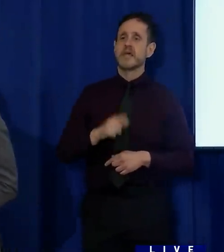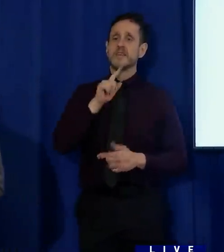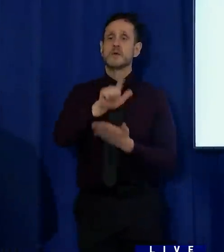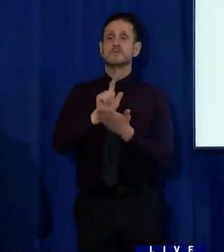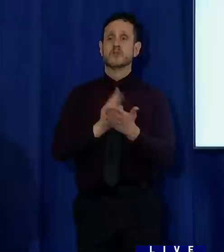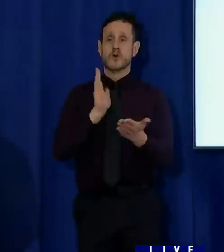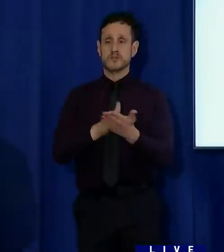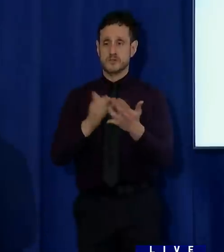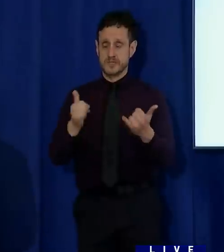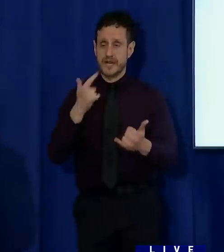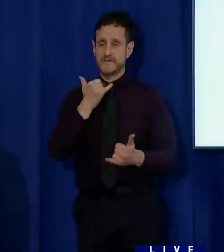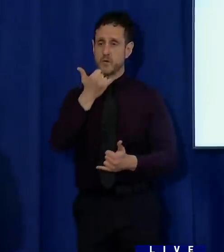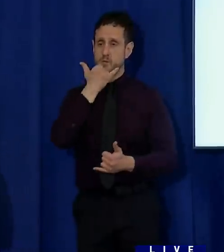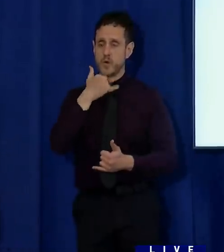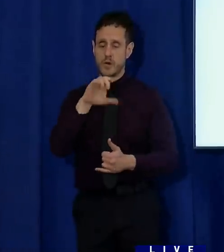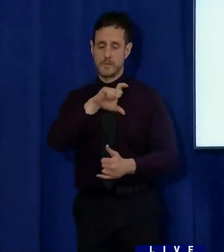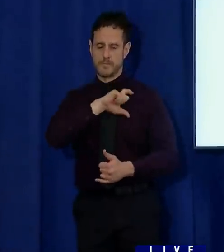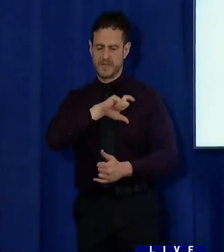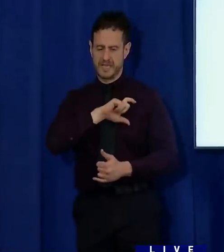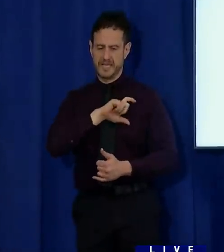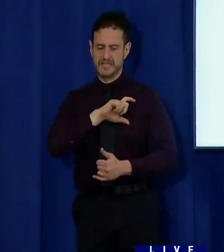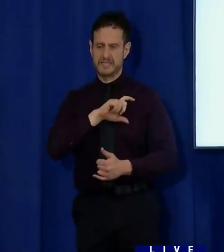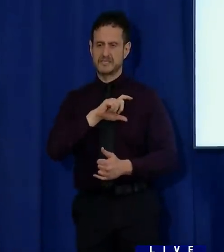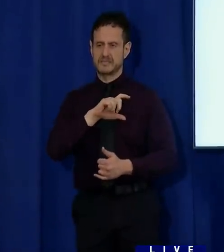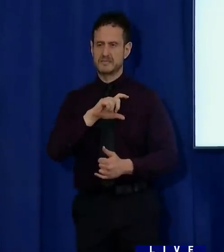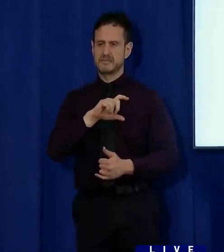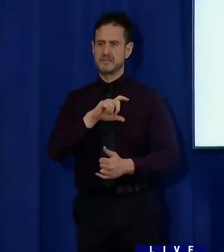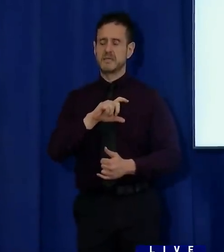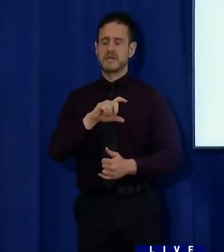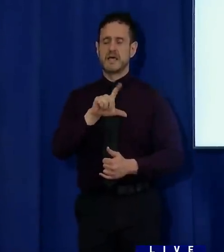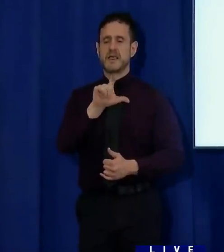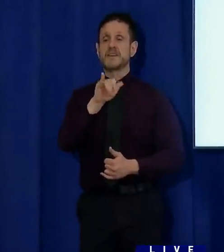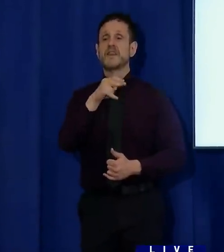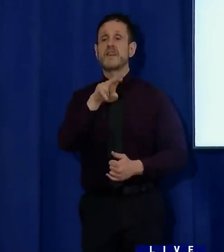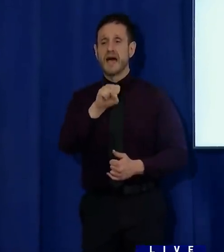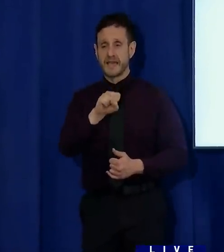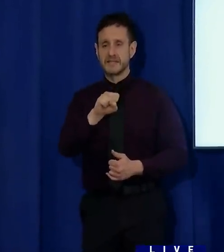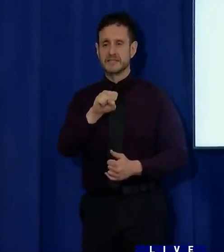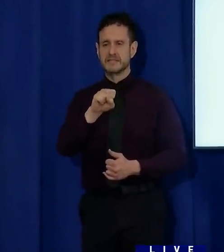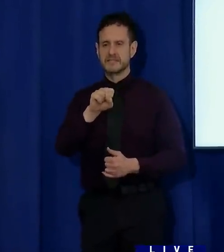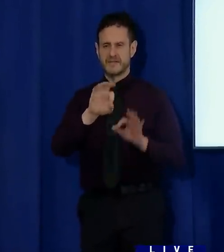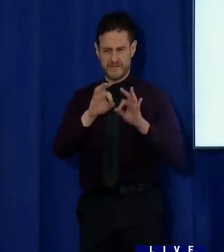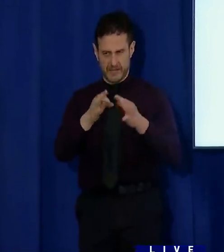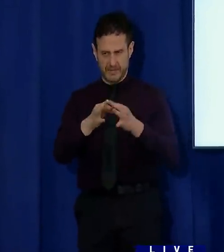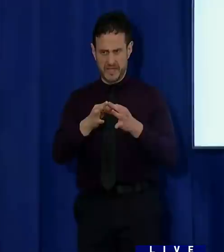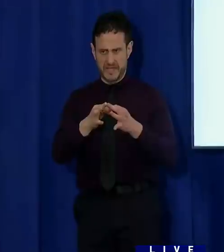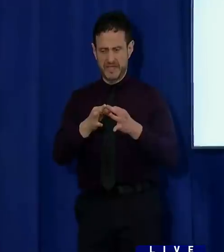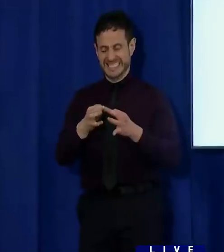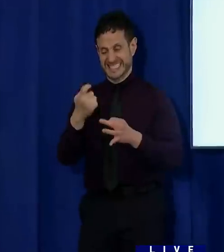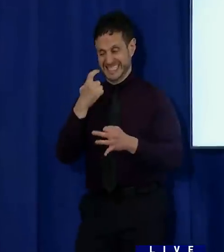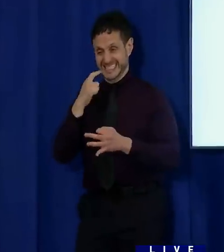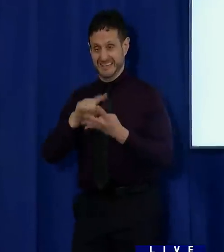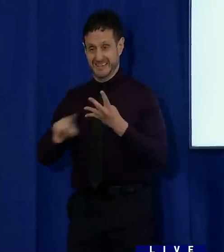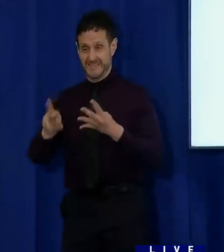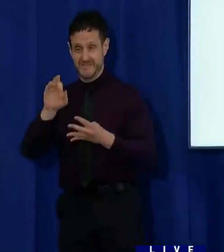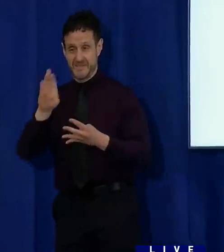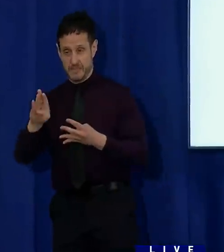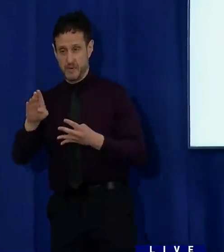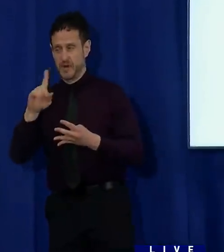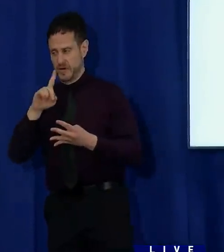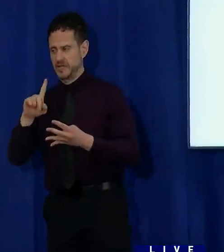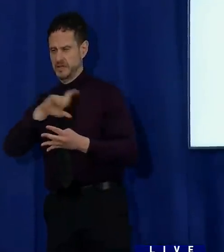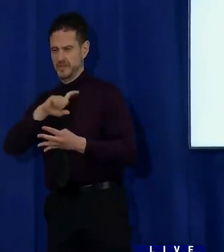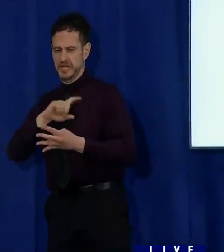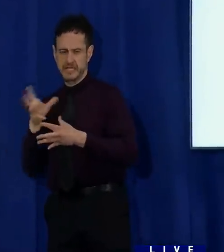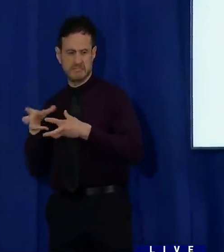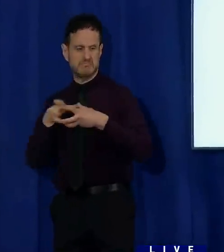today. The Lyons family, it was a late February raid. Any chance of getting a reaction from you about that